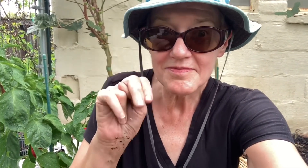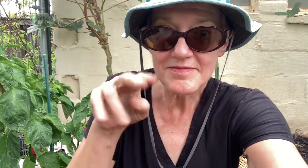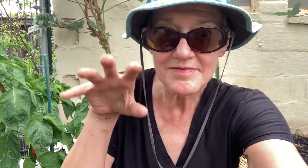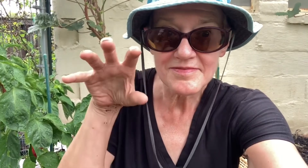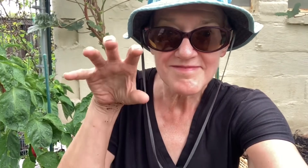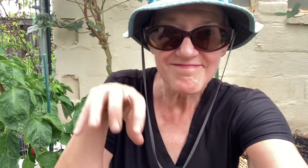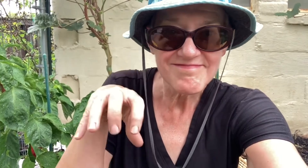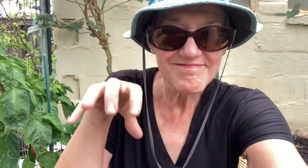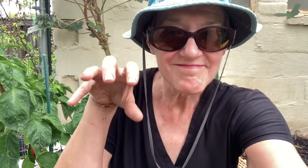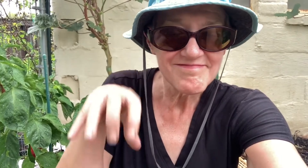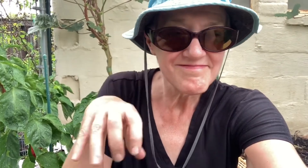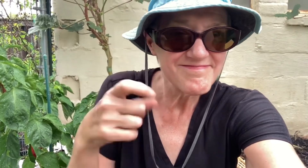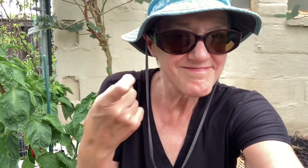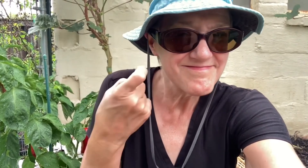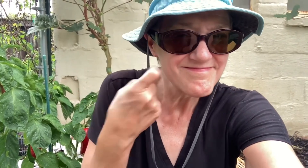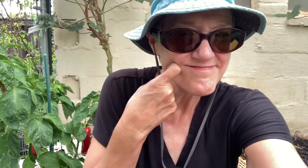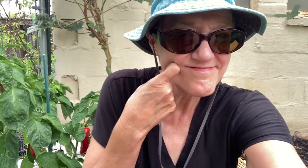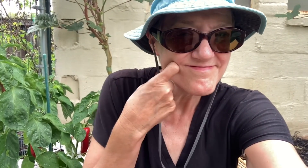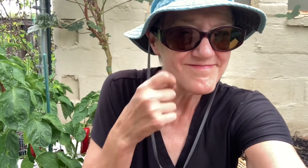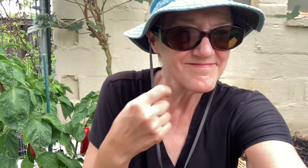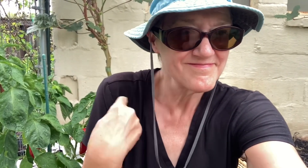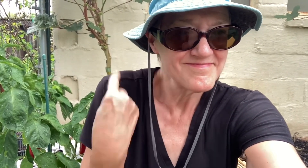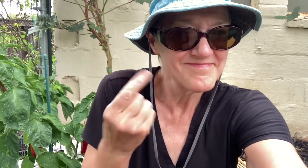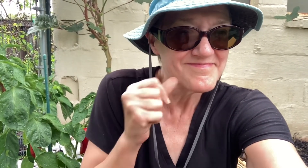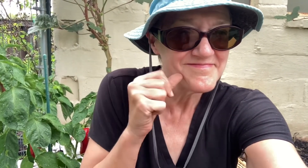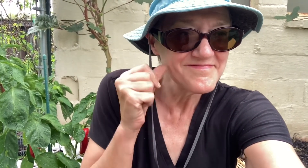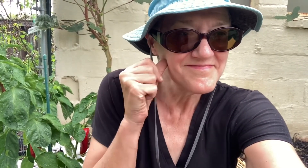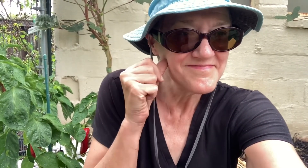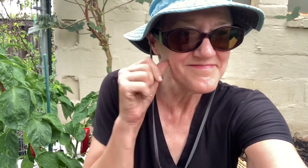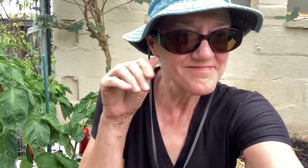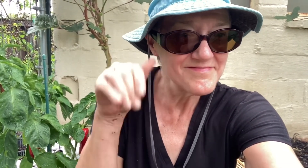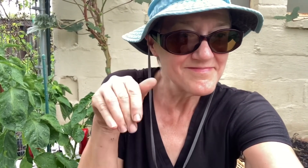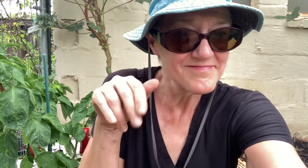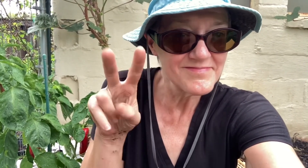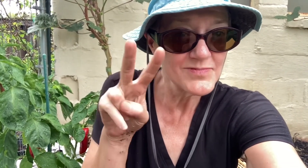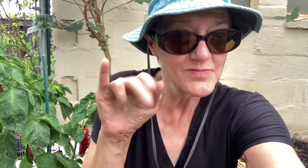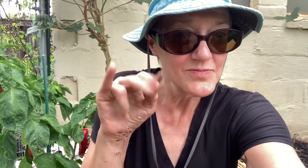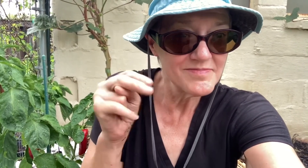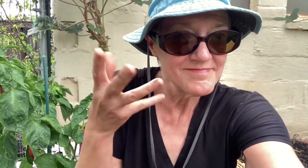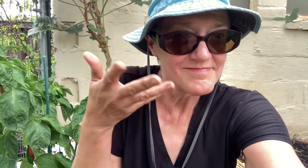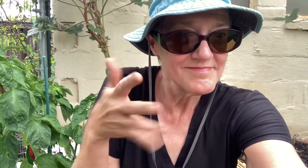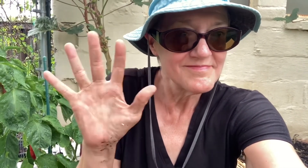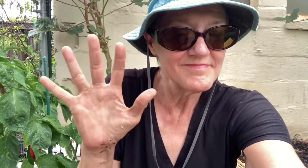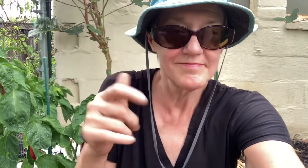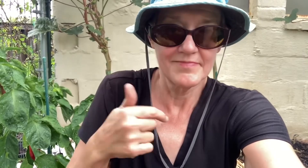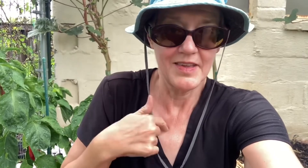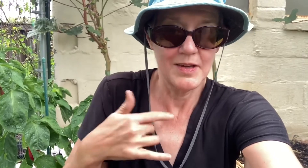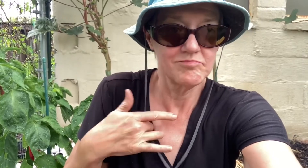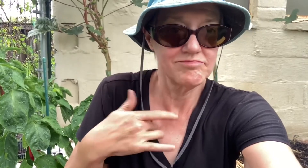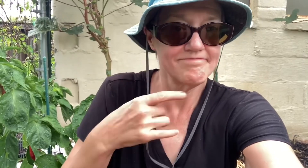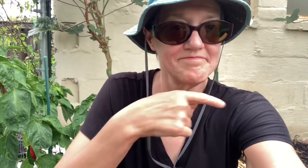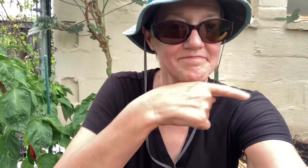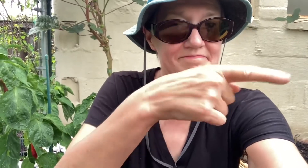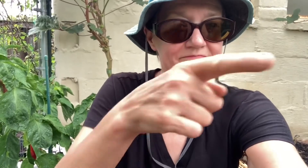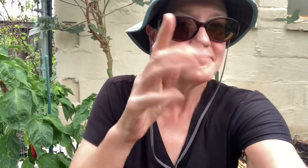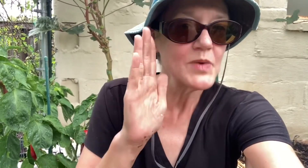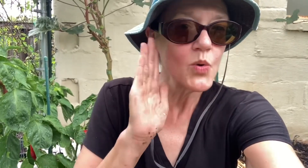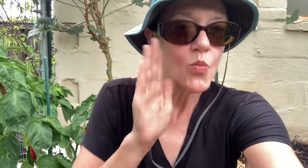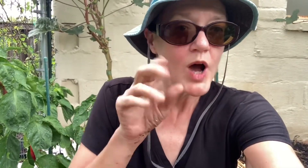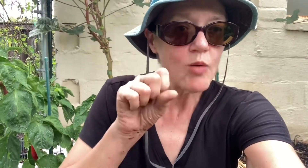We're expecting 4 inches of rain. And since last night, we've already had 2 inches. I'm